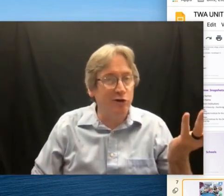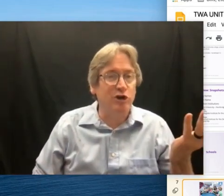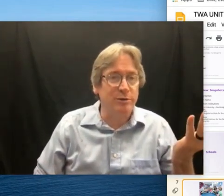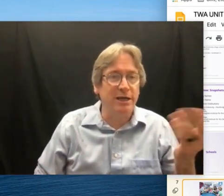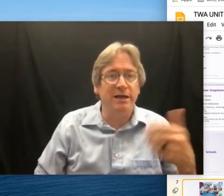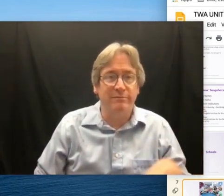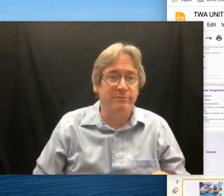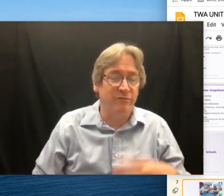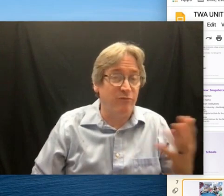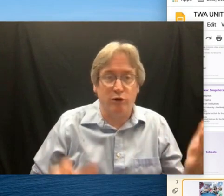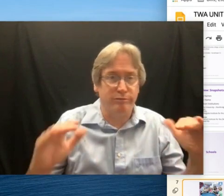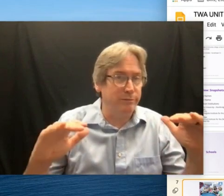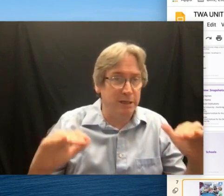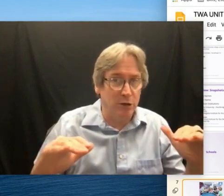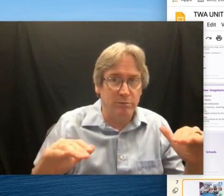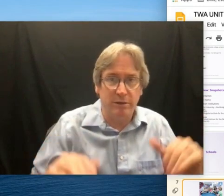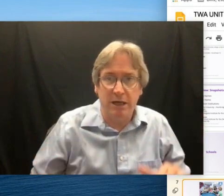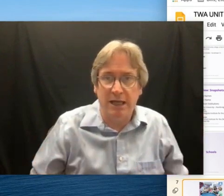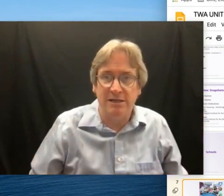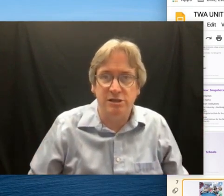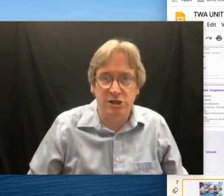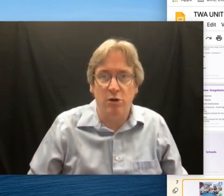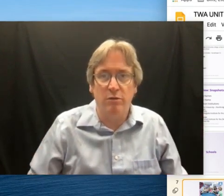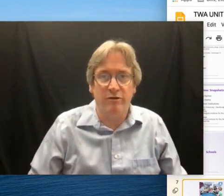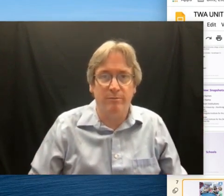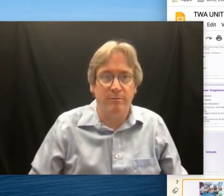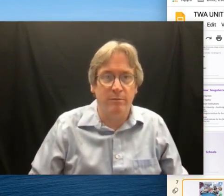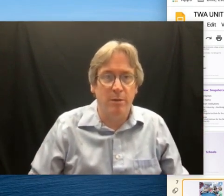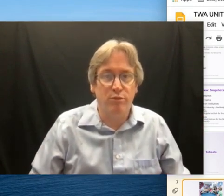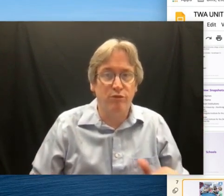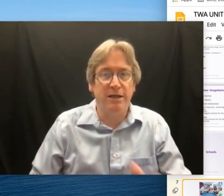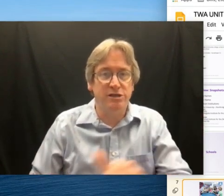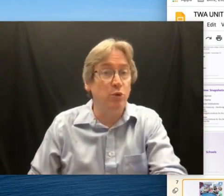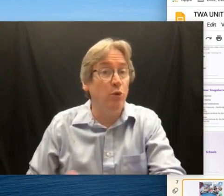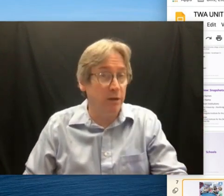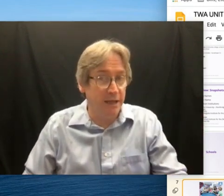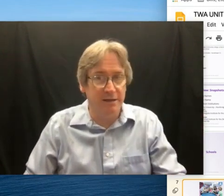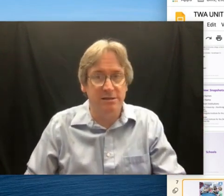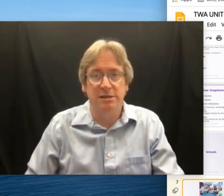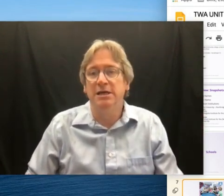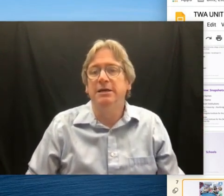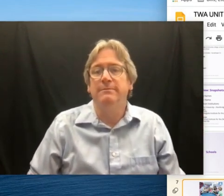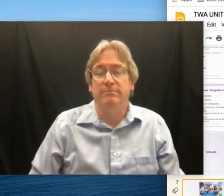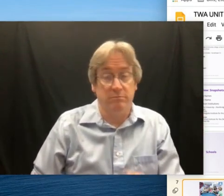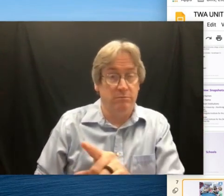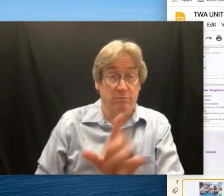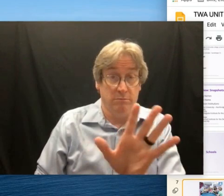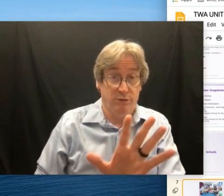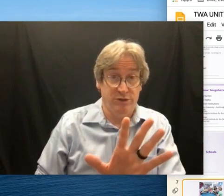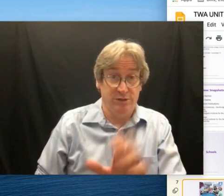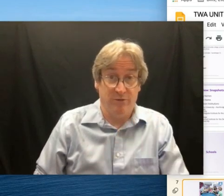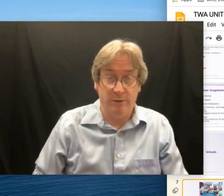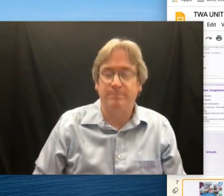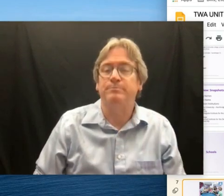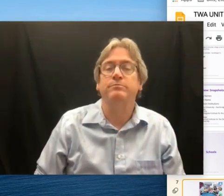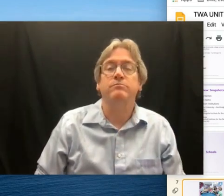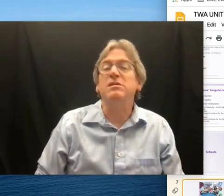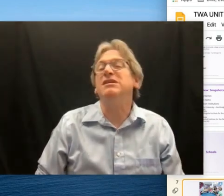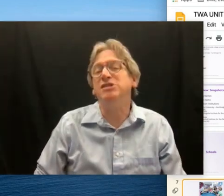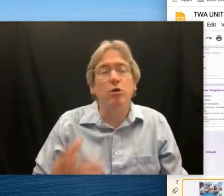what nursery for, little kids. So for preschool kids, preschool is a